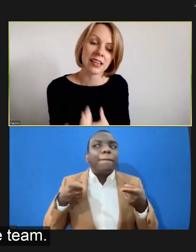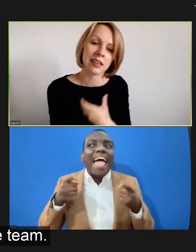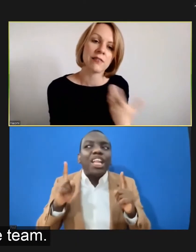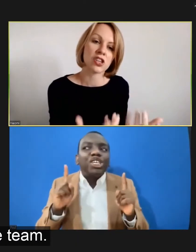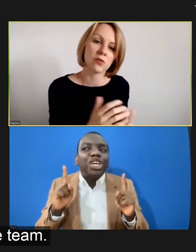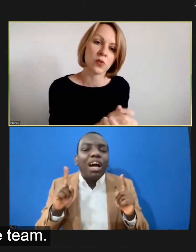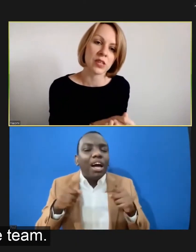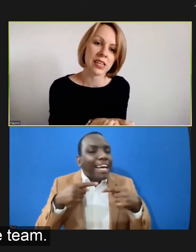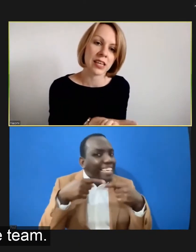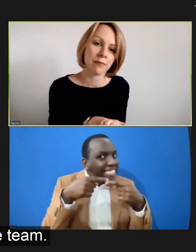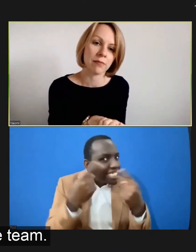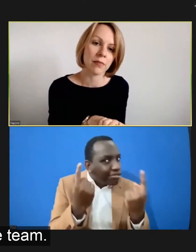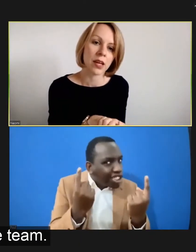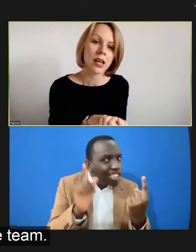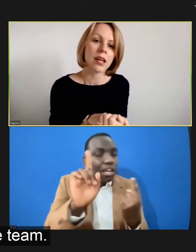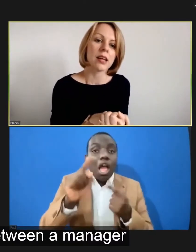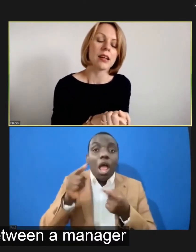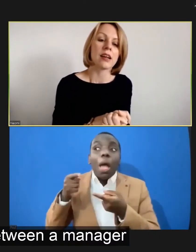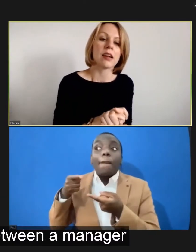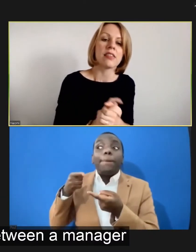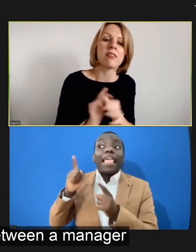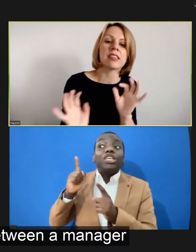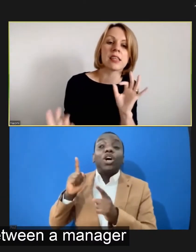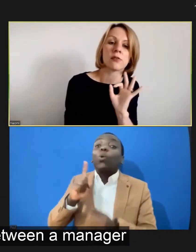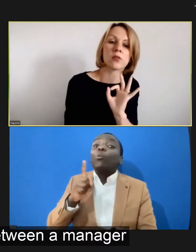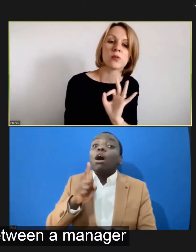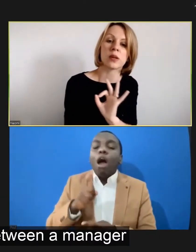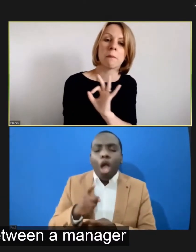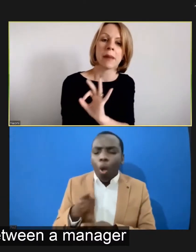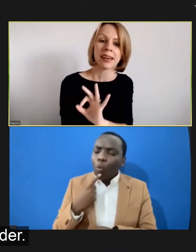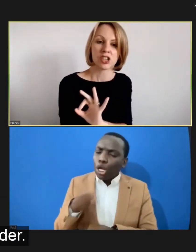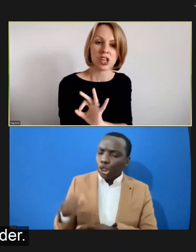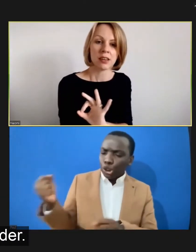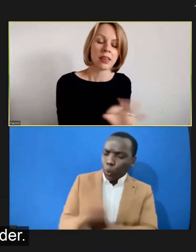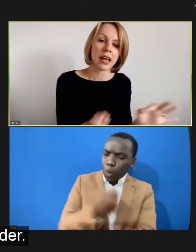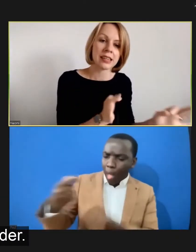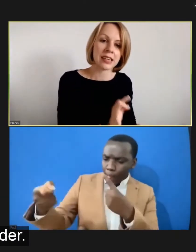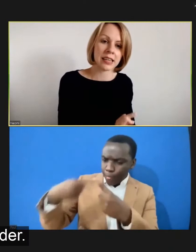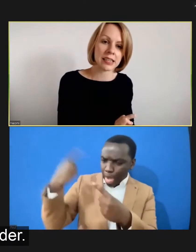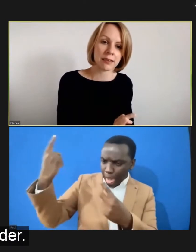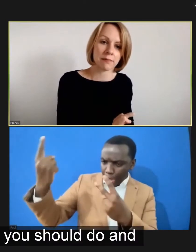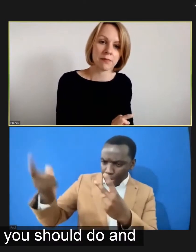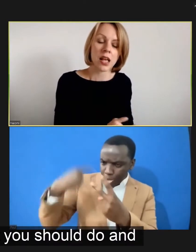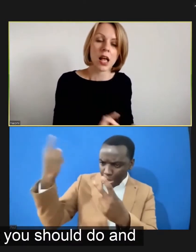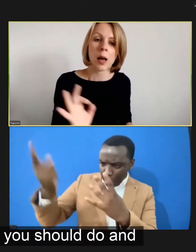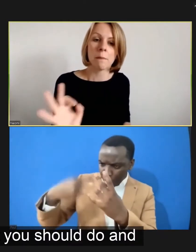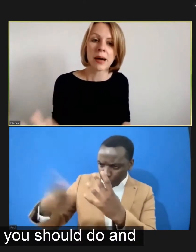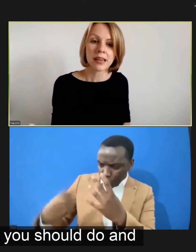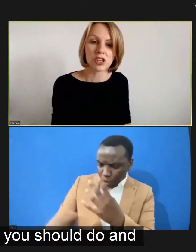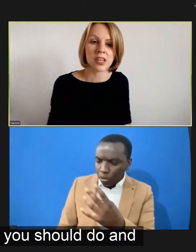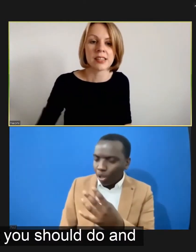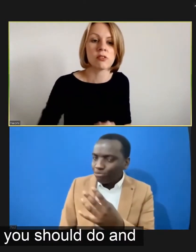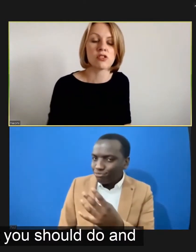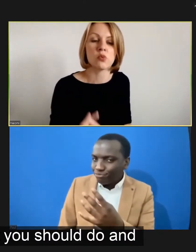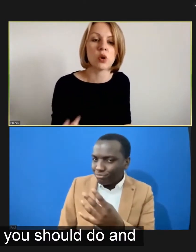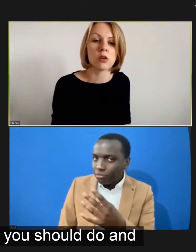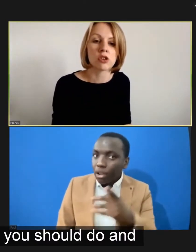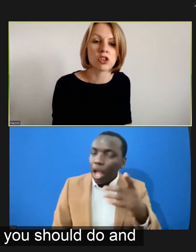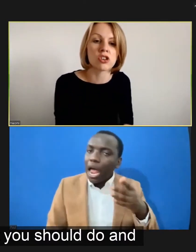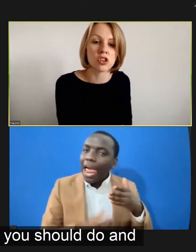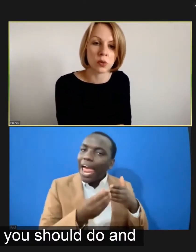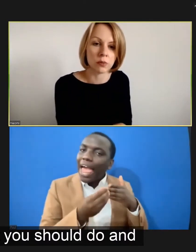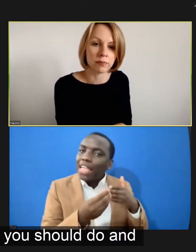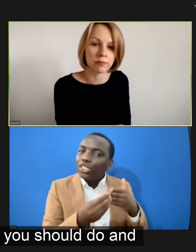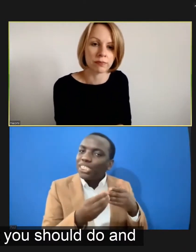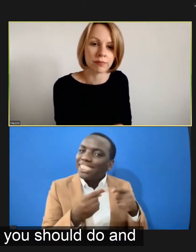clear vision for the team. There is a difference between a manager and a leader. A manager tells you what you should